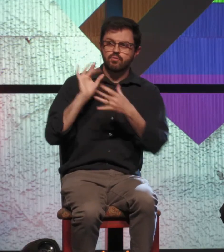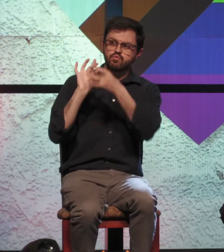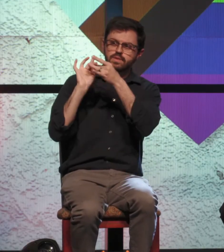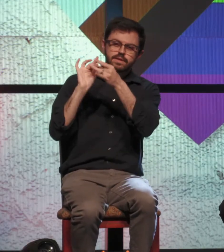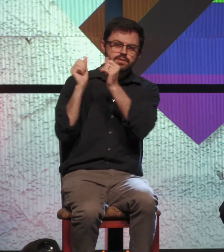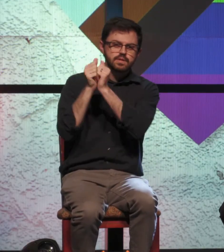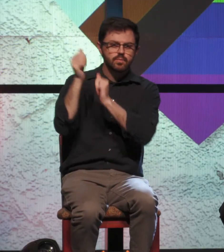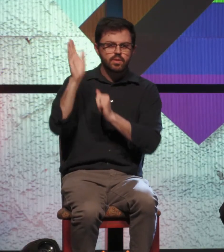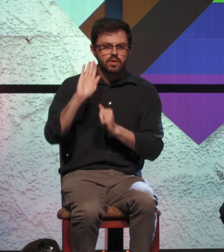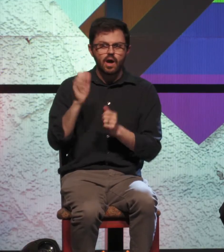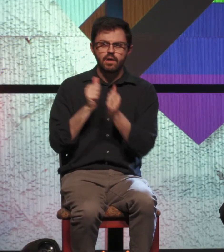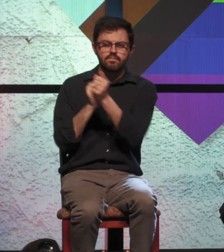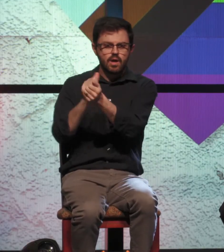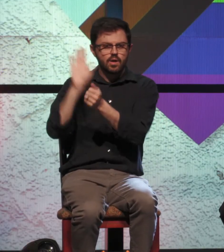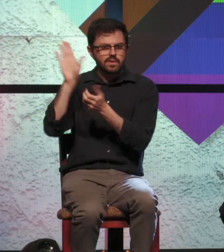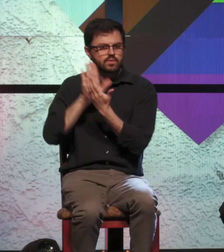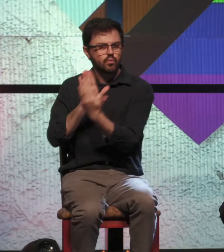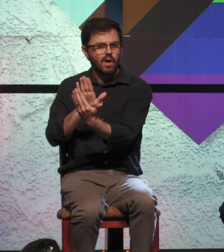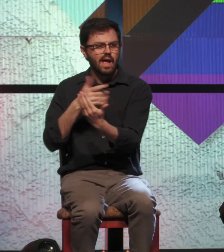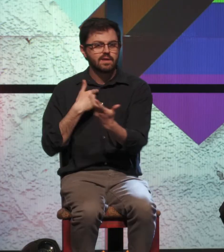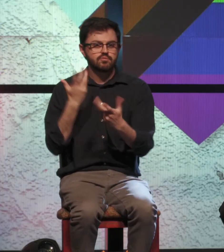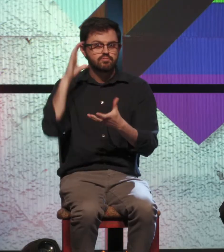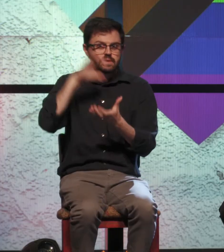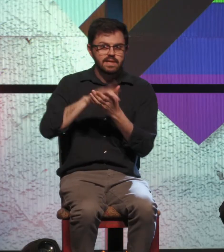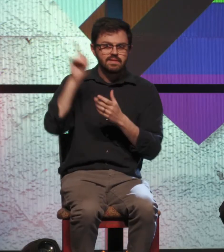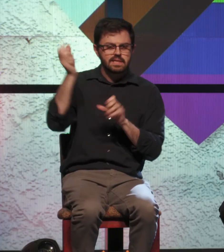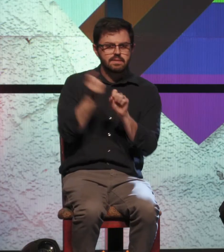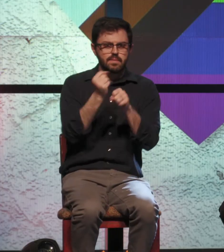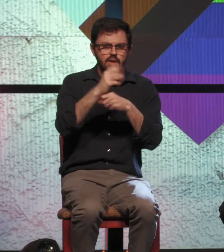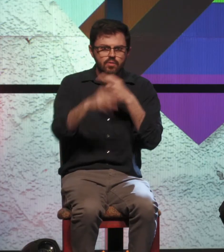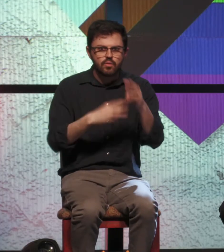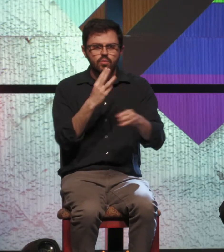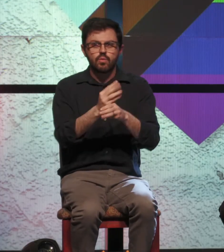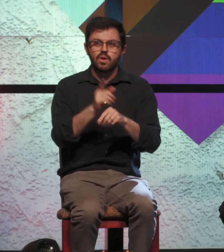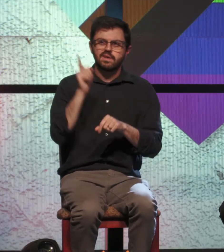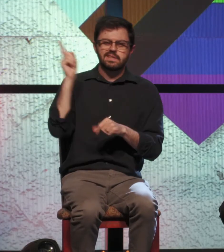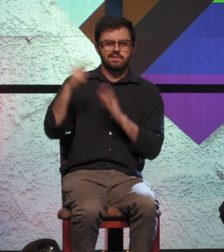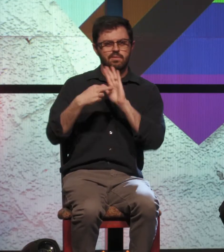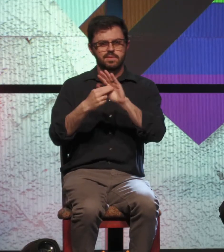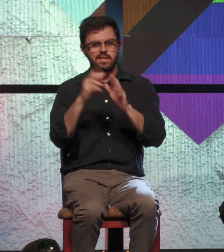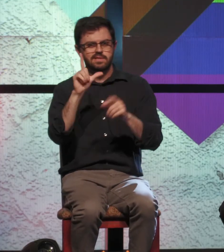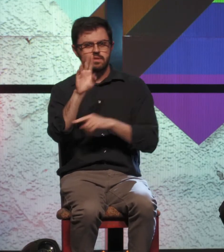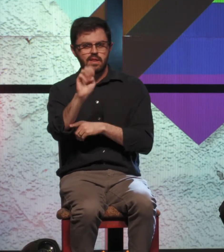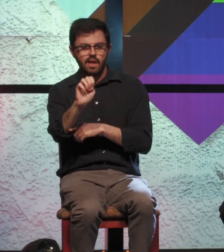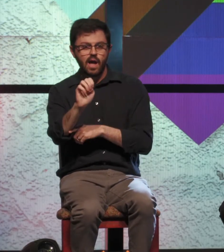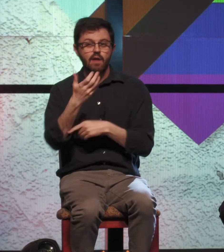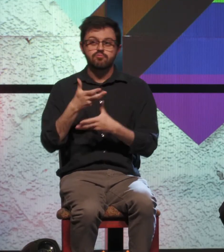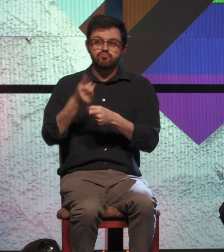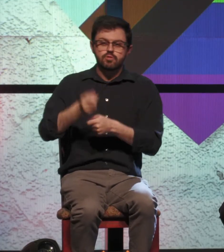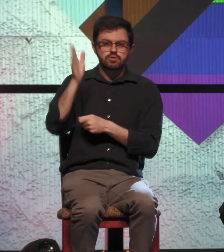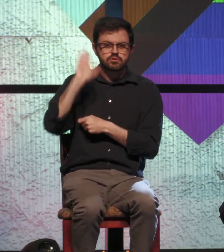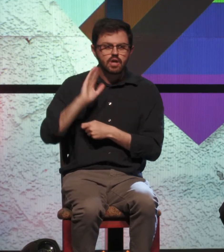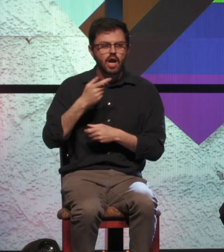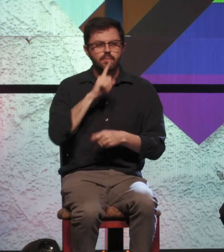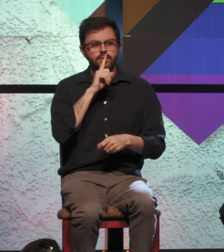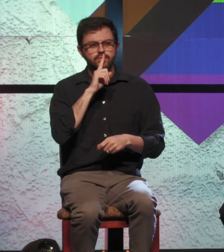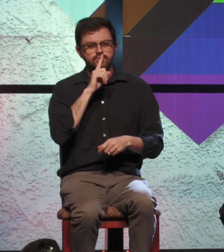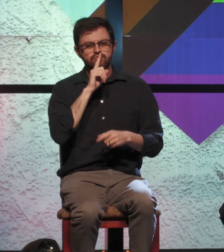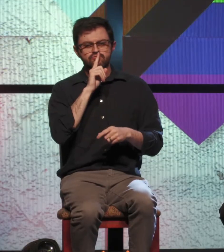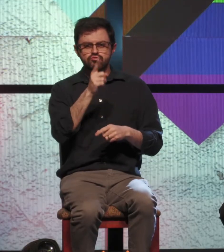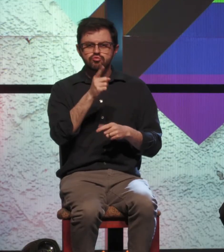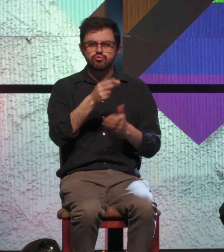him and follow his ways, to believe he's the creator and he is love, trust in God, be true to yourself and